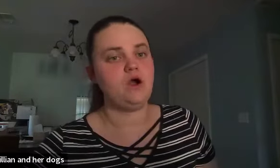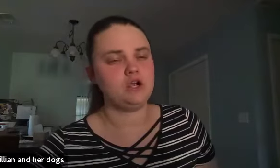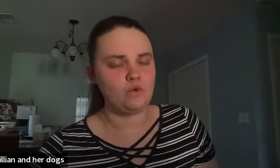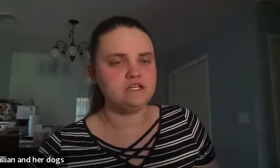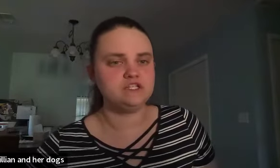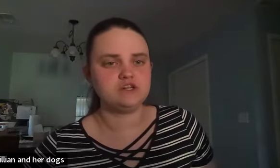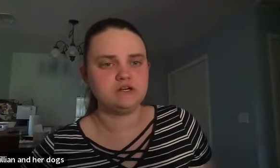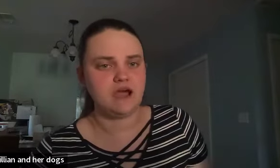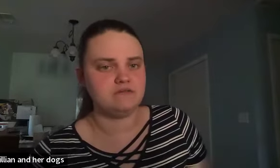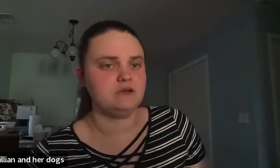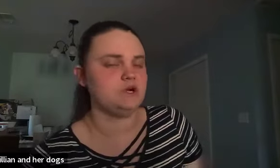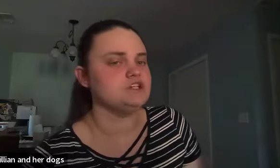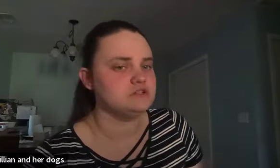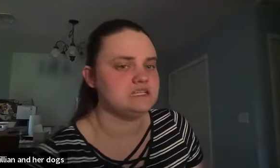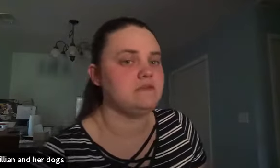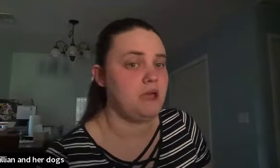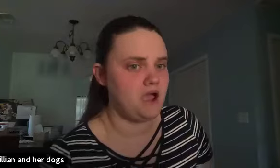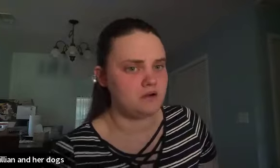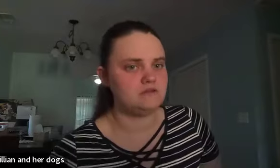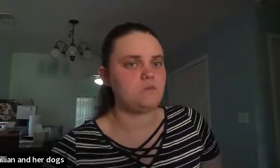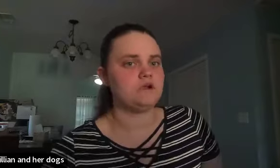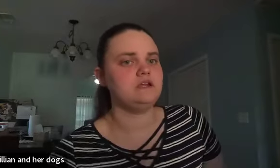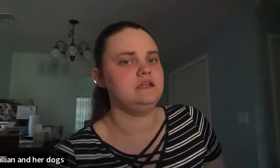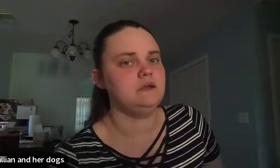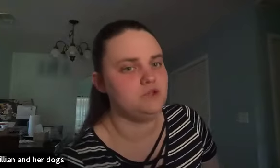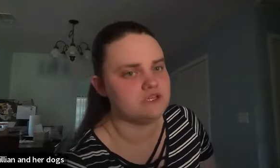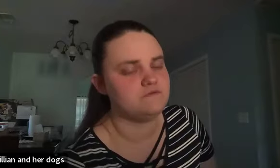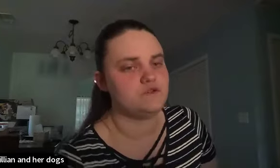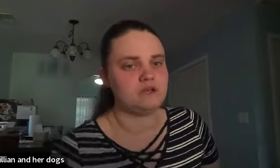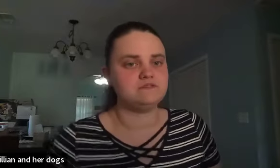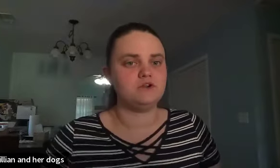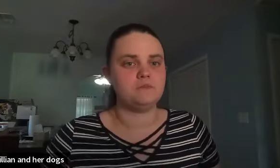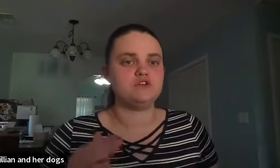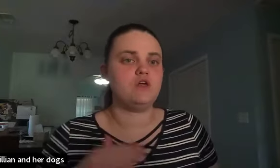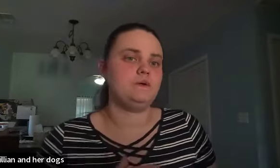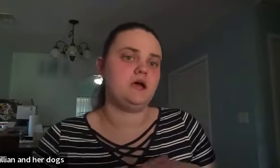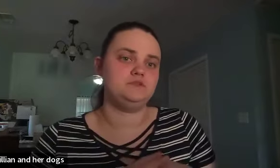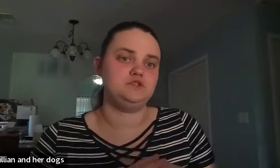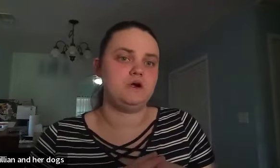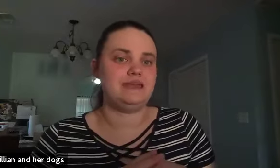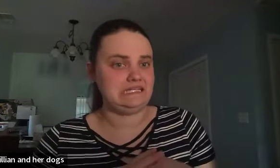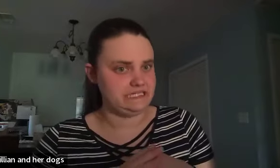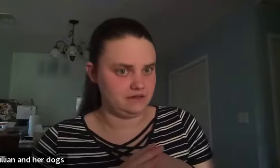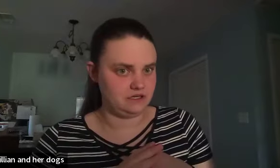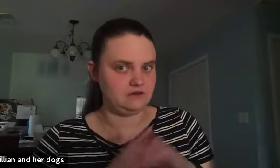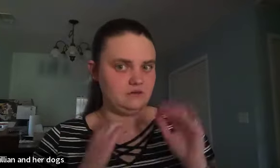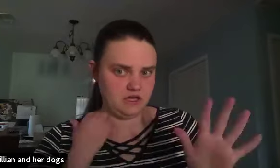are going to start having, we're going to start seeing the pattern that we're going to end up using for the rest of our numbers all the way up to our 99,